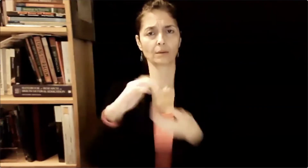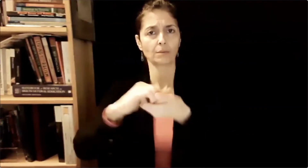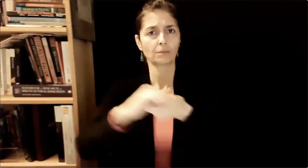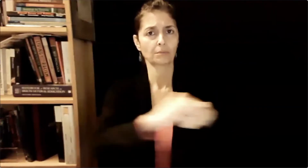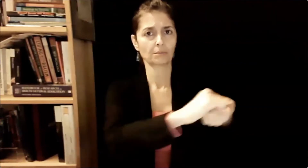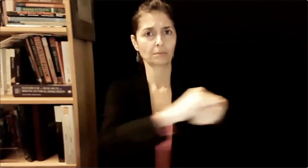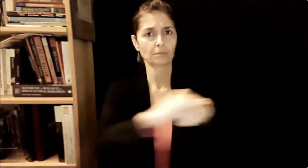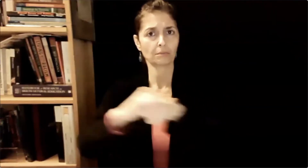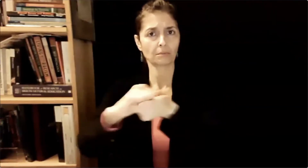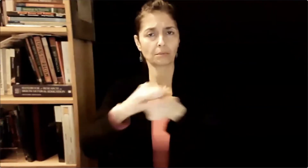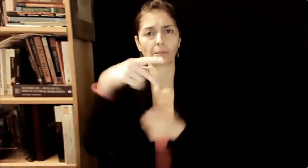their partnership